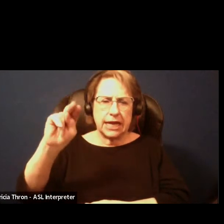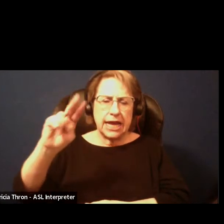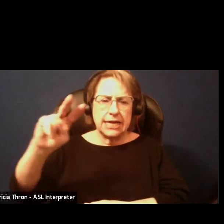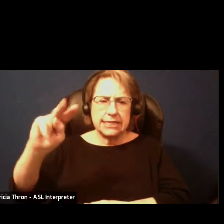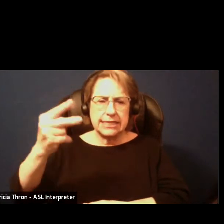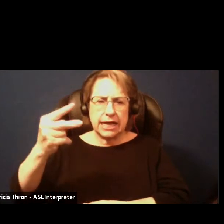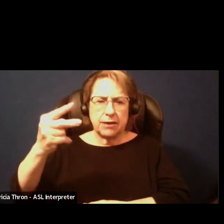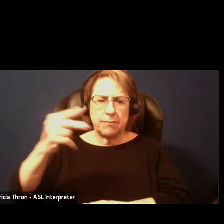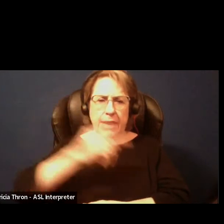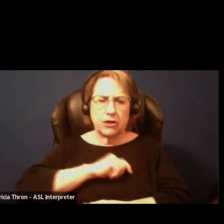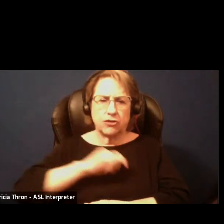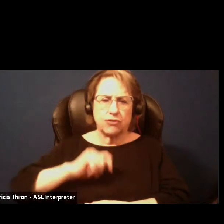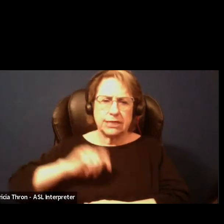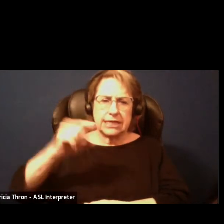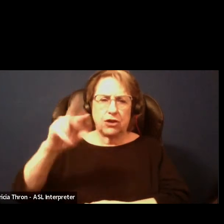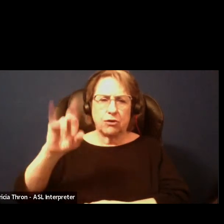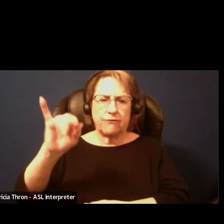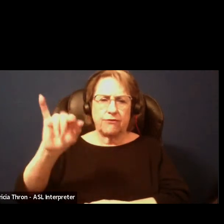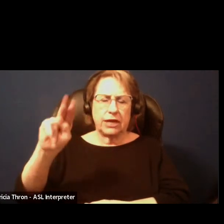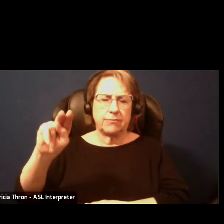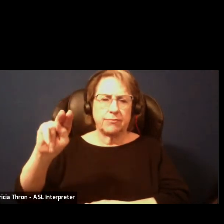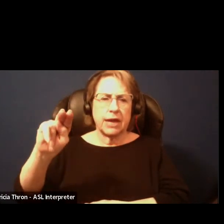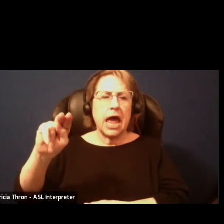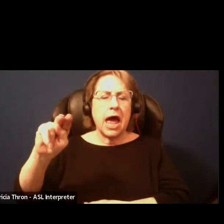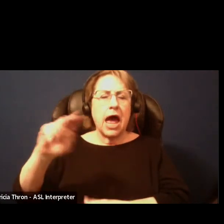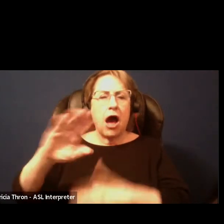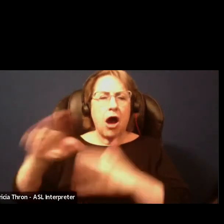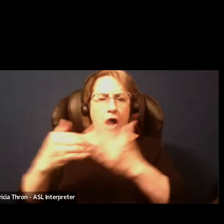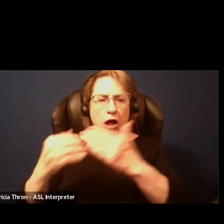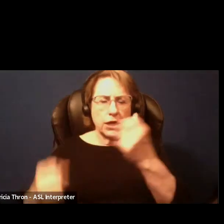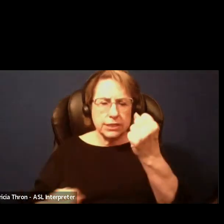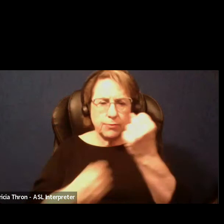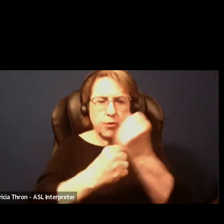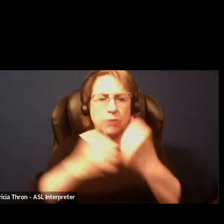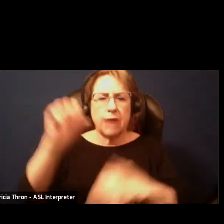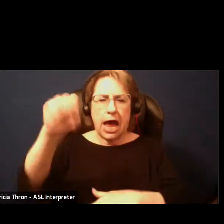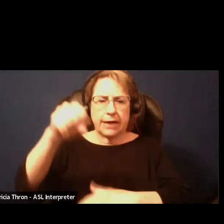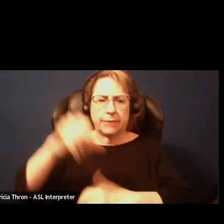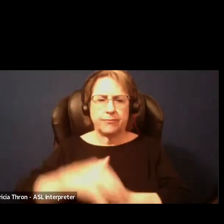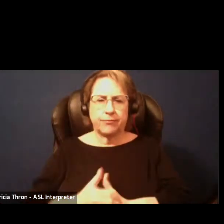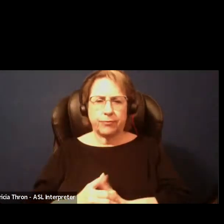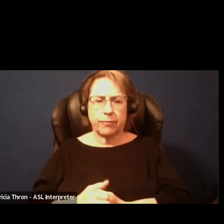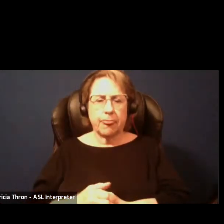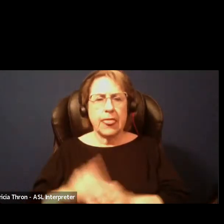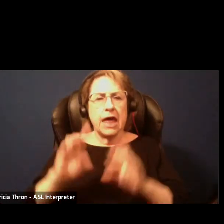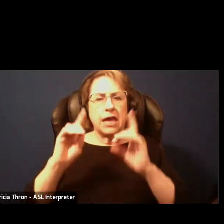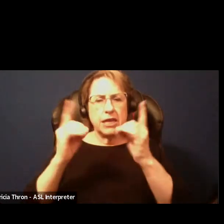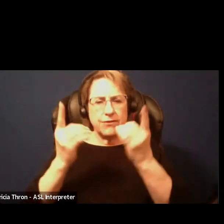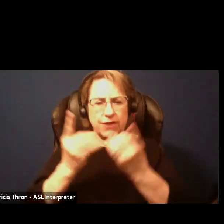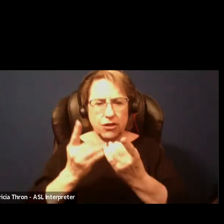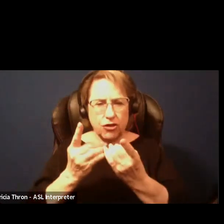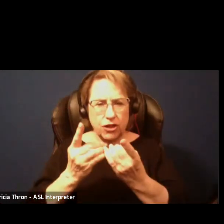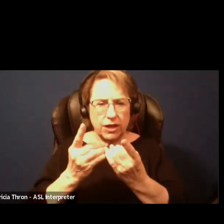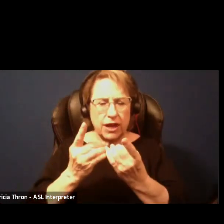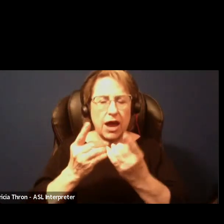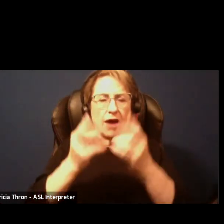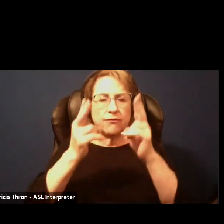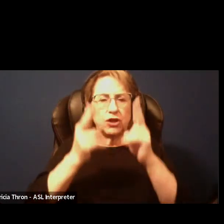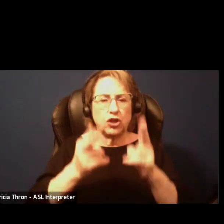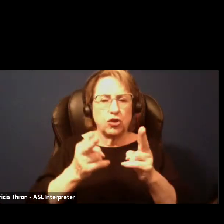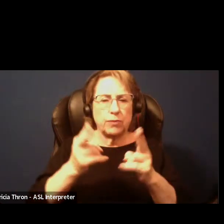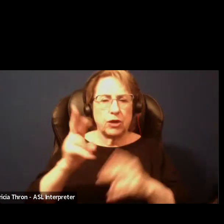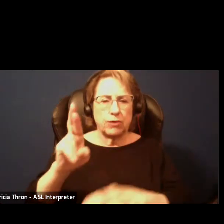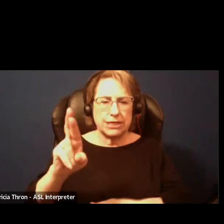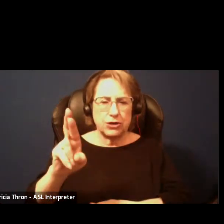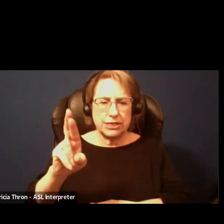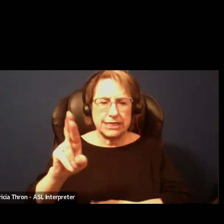Aye. Any opposed? Hearing none, motion carried. Now we're going to move into Division of Human Resources again, just different items. Yes, different items.